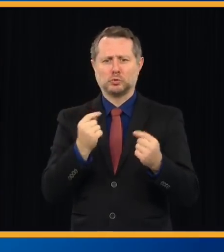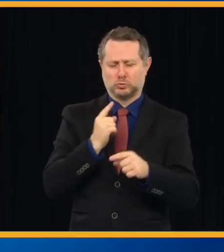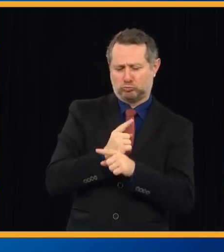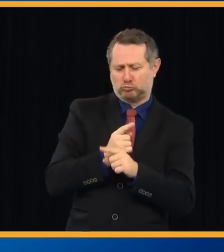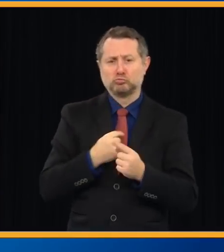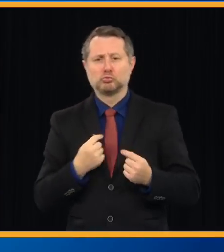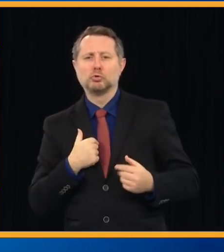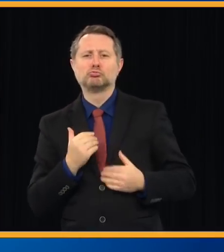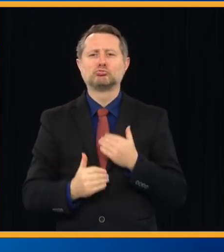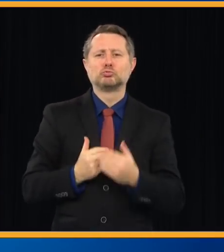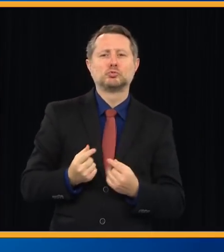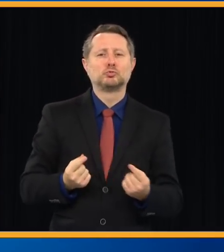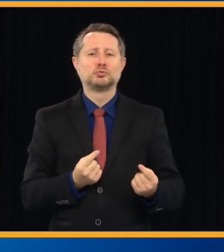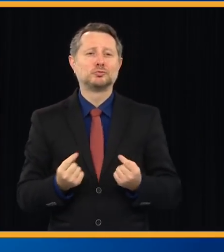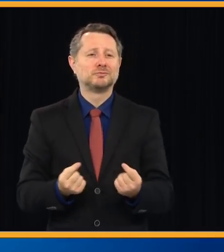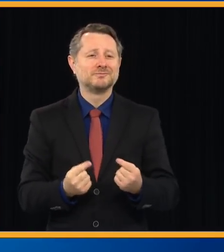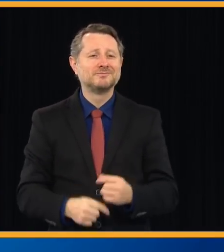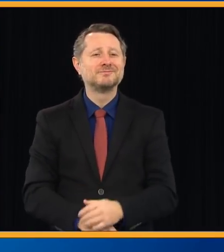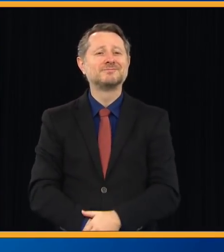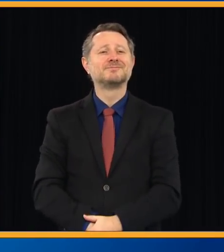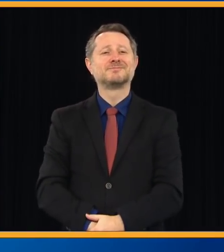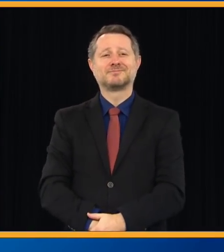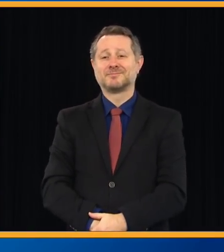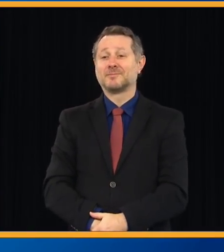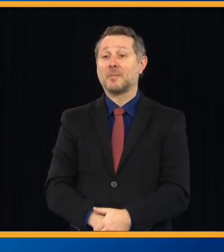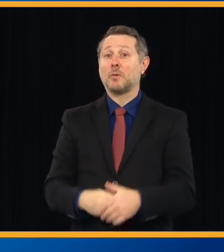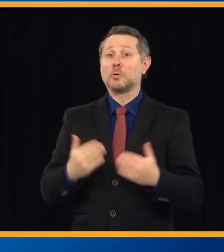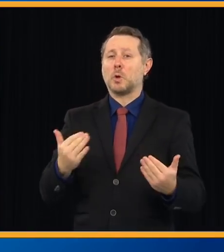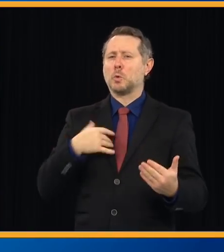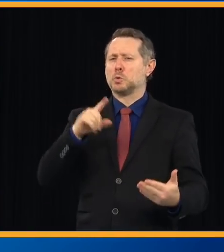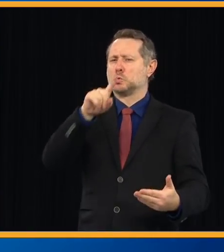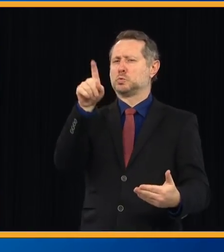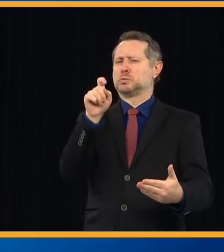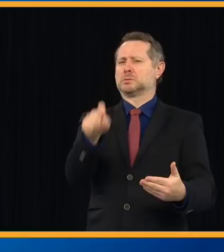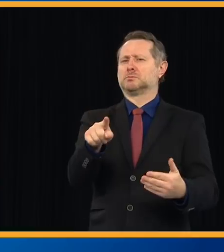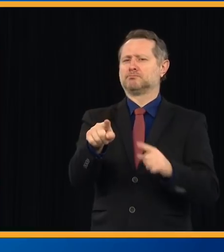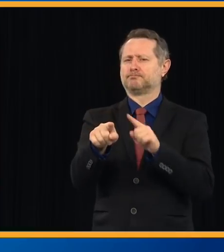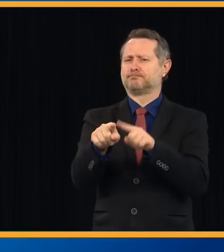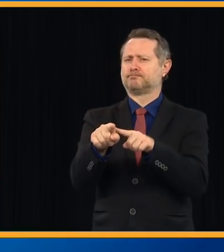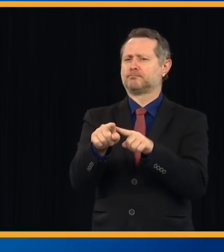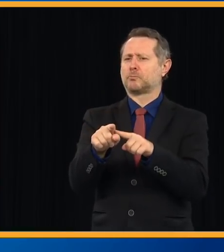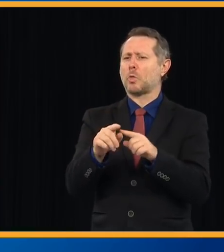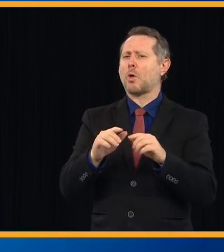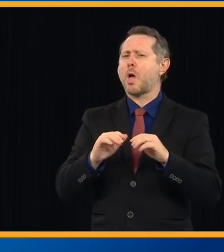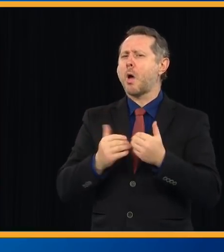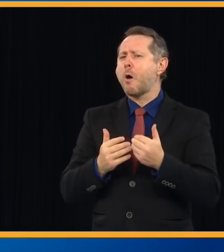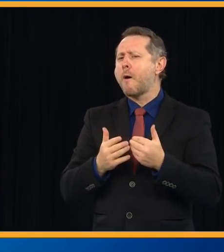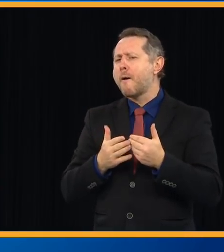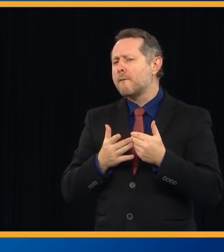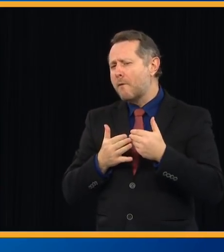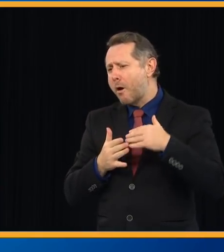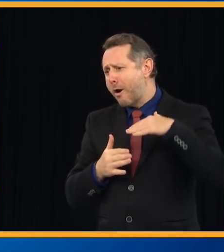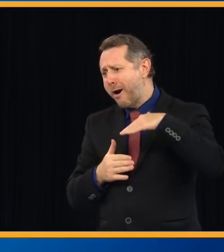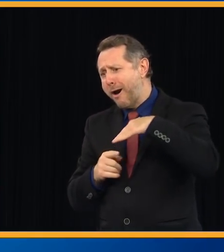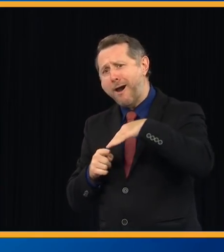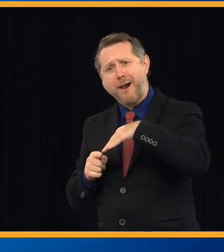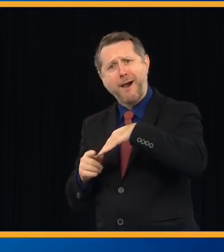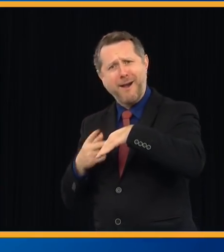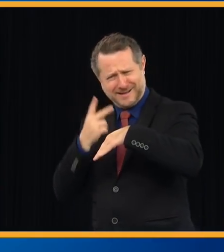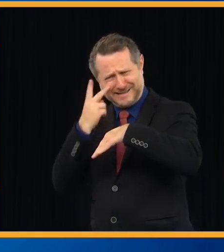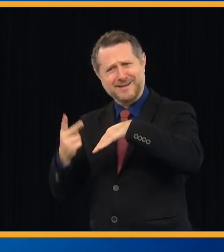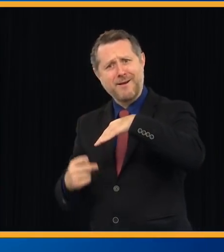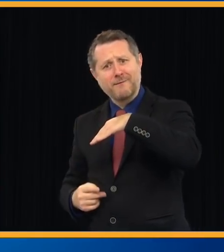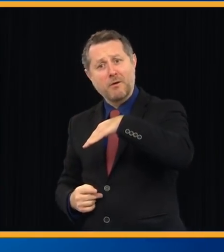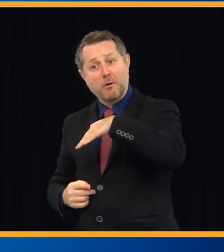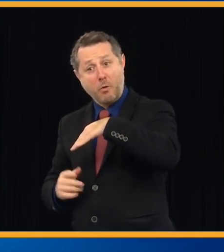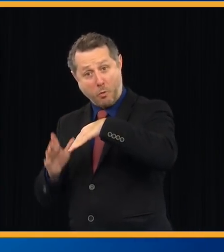Yorkers. The question now is, as we're on the decline, how fast is